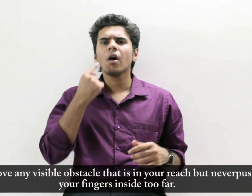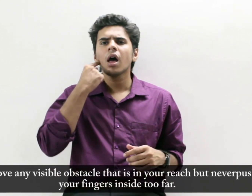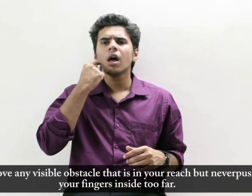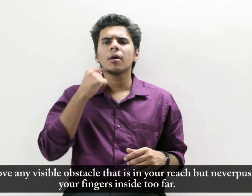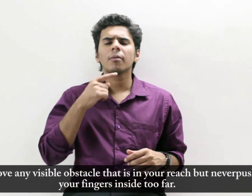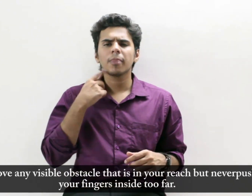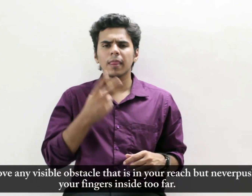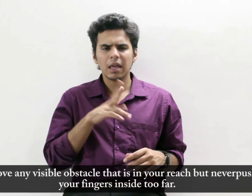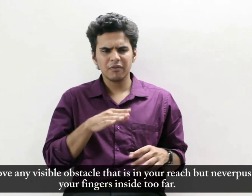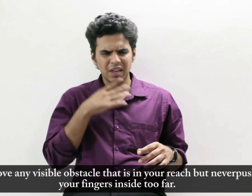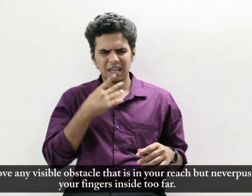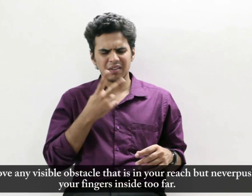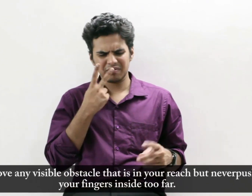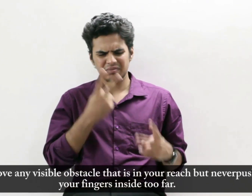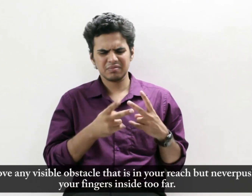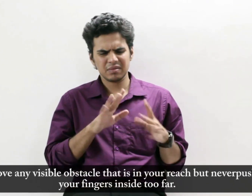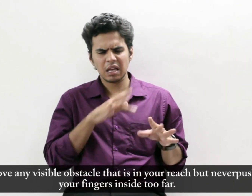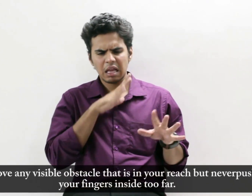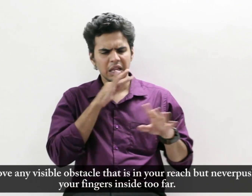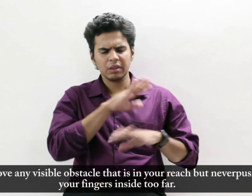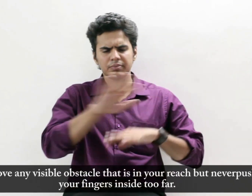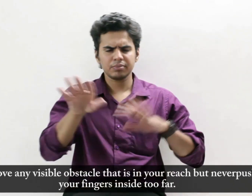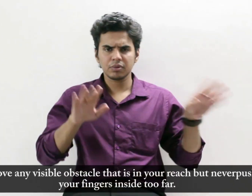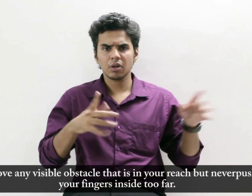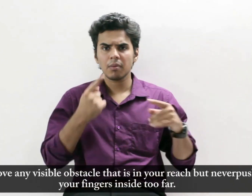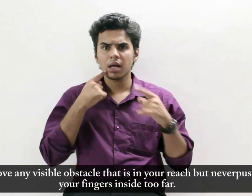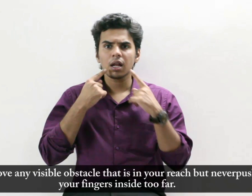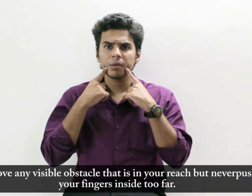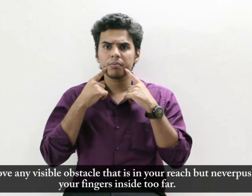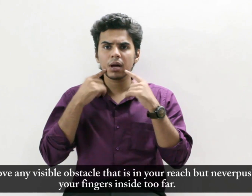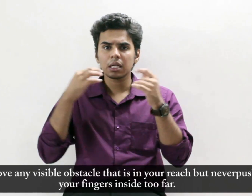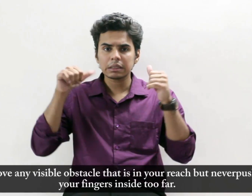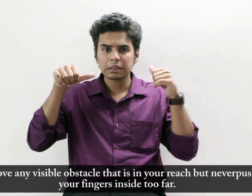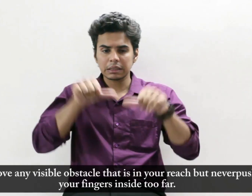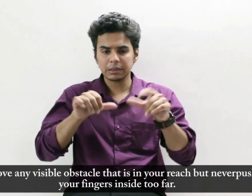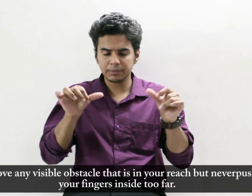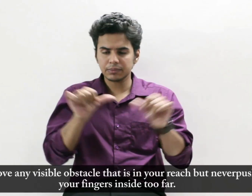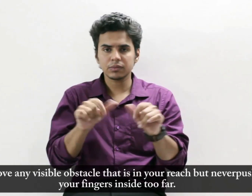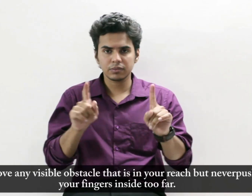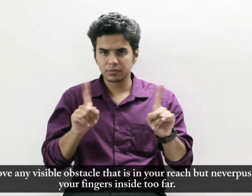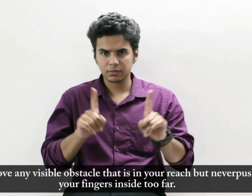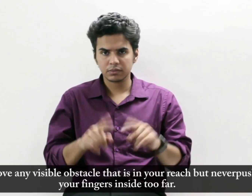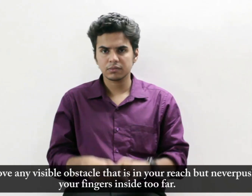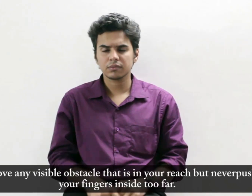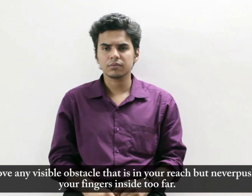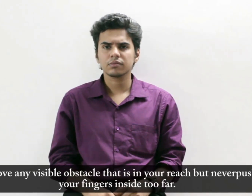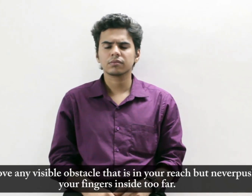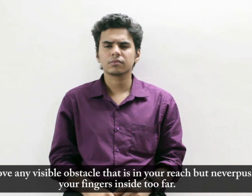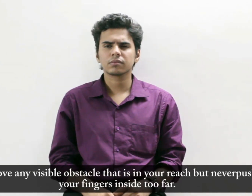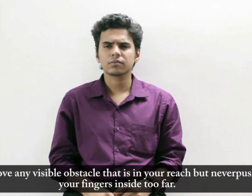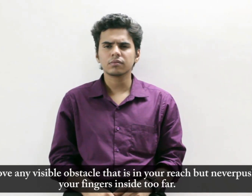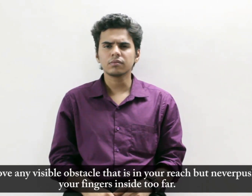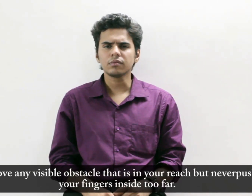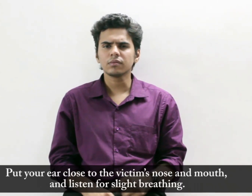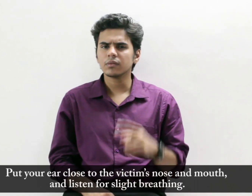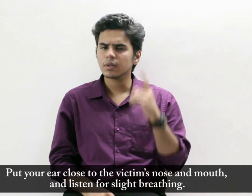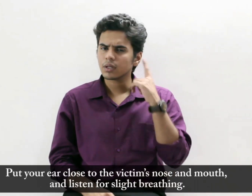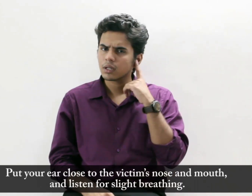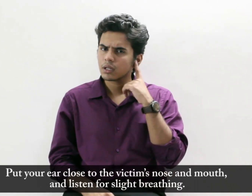Remove any visible obstacle that is in your reach, but never push your fingers inside too far. Put